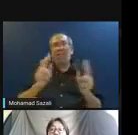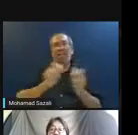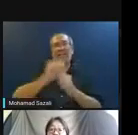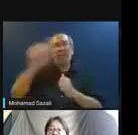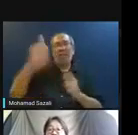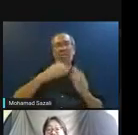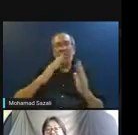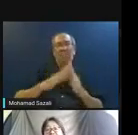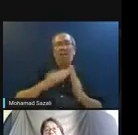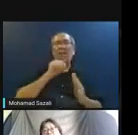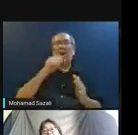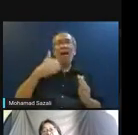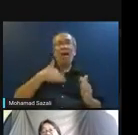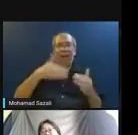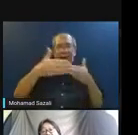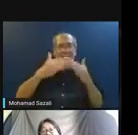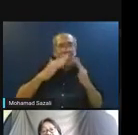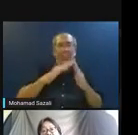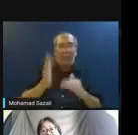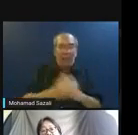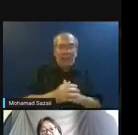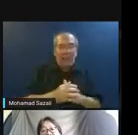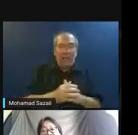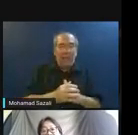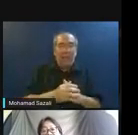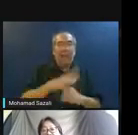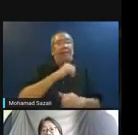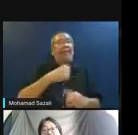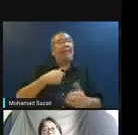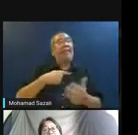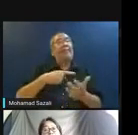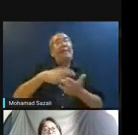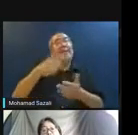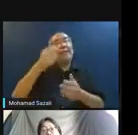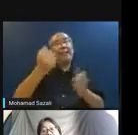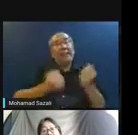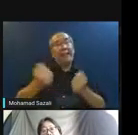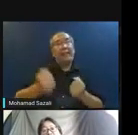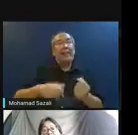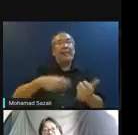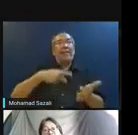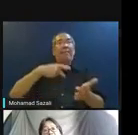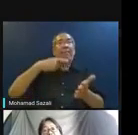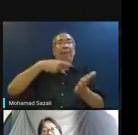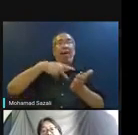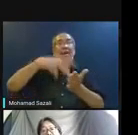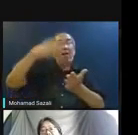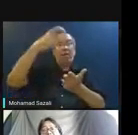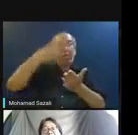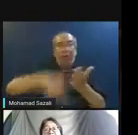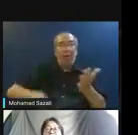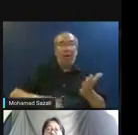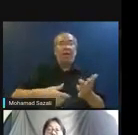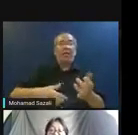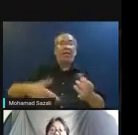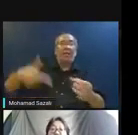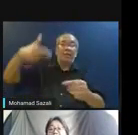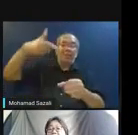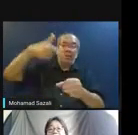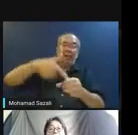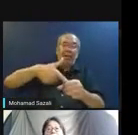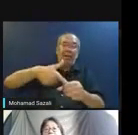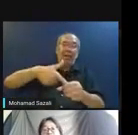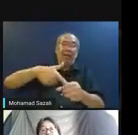We have to go to traveling, things like that. Because if we want to go to work, we still have to take on transport. It doesn't matter if it's public